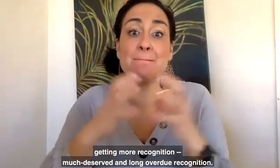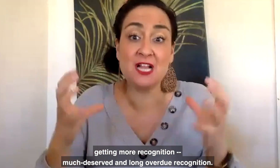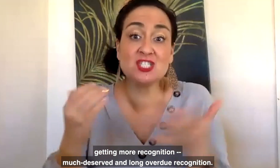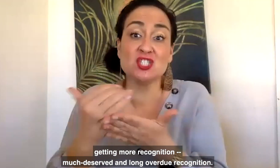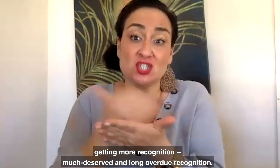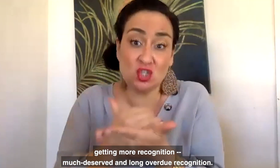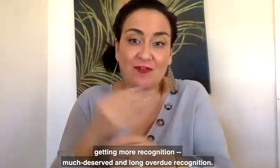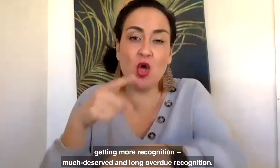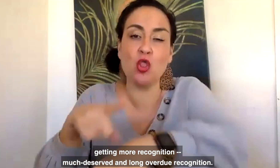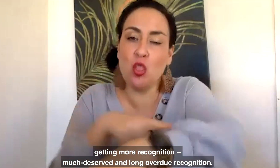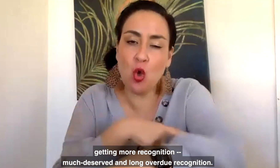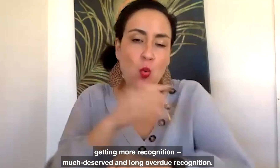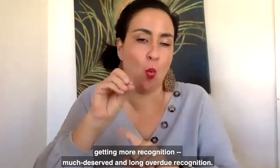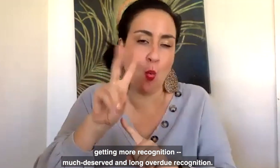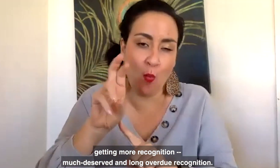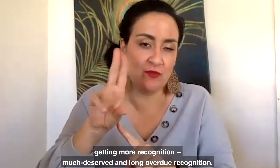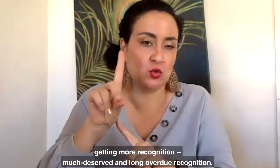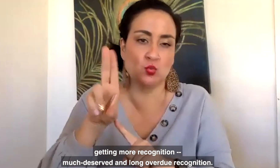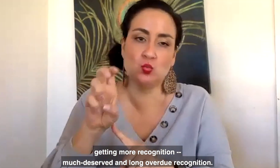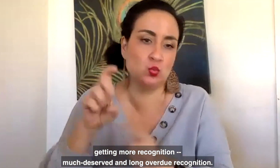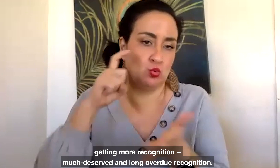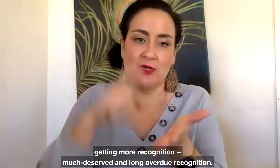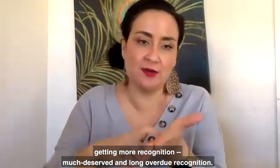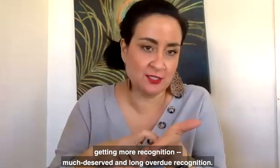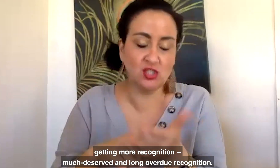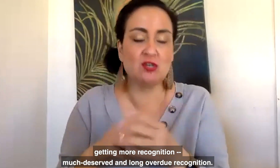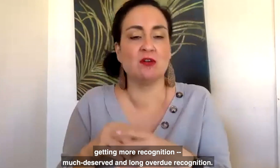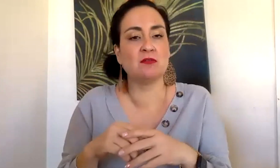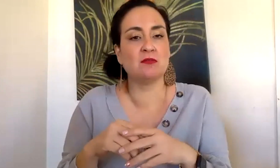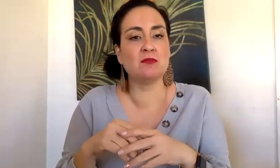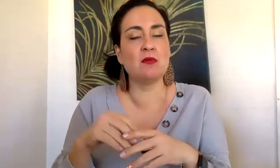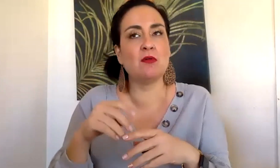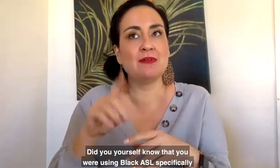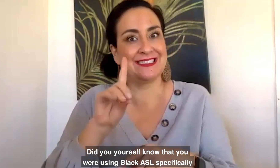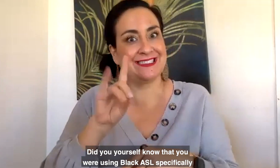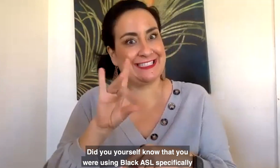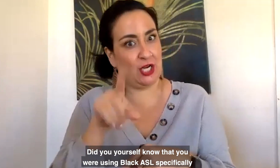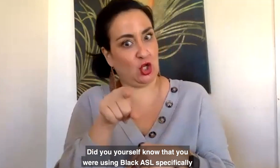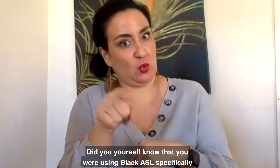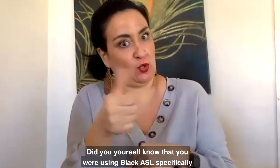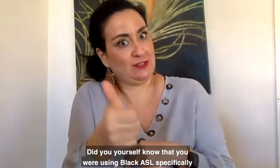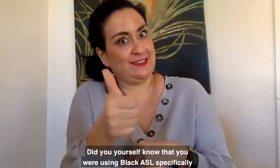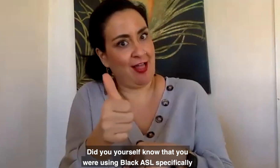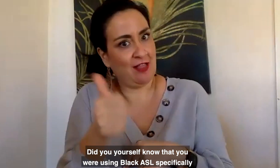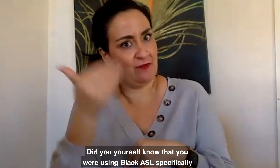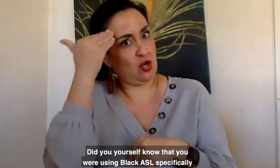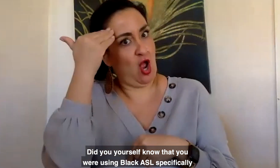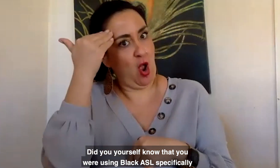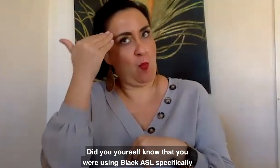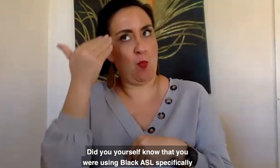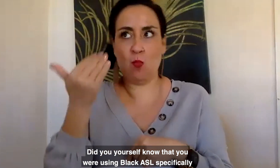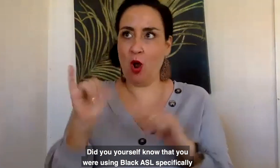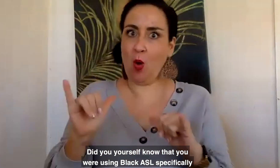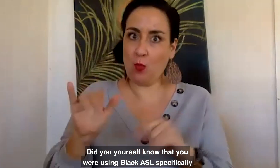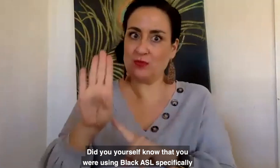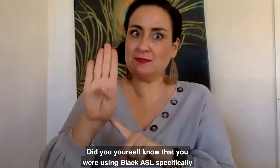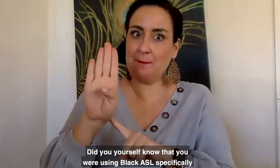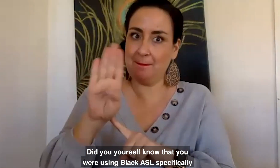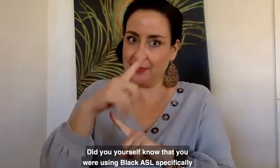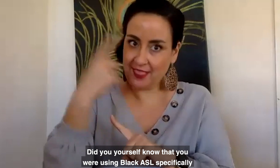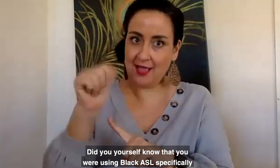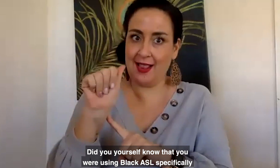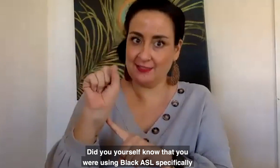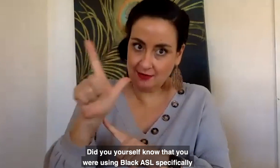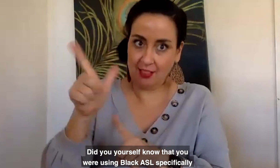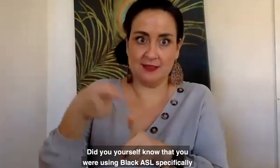has received a lot more recognition, long overdue, much deserved. And did